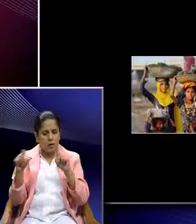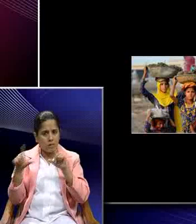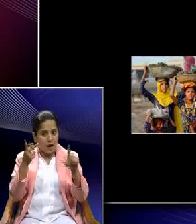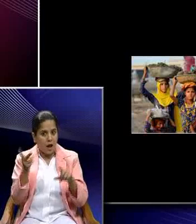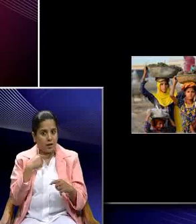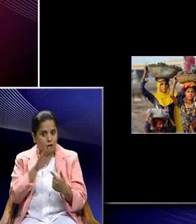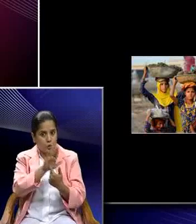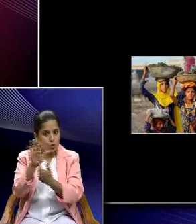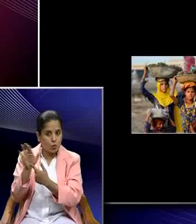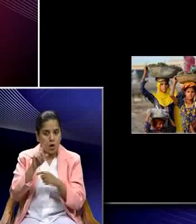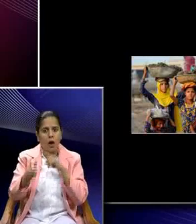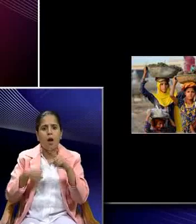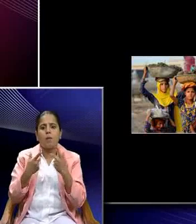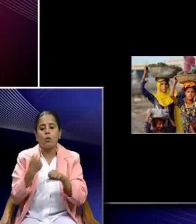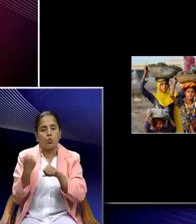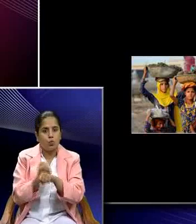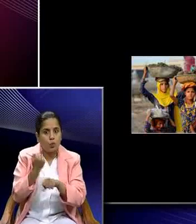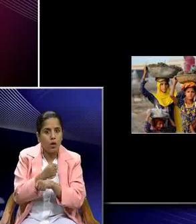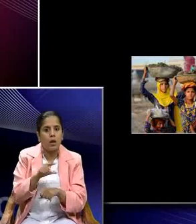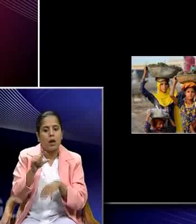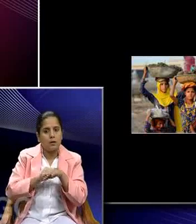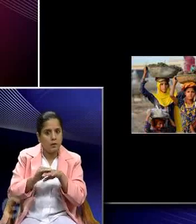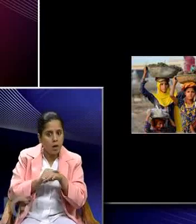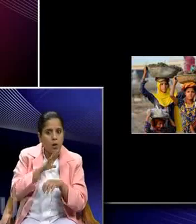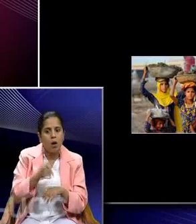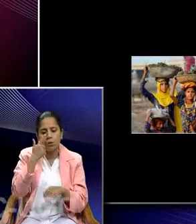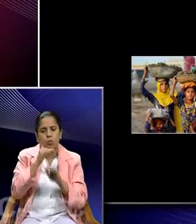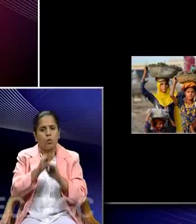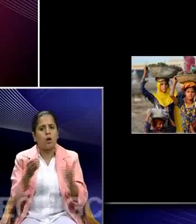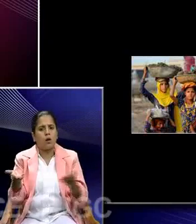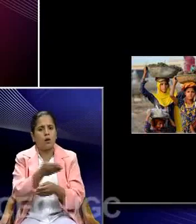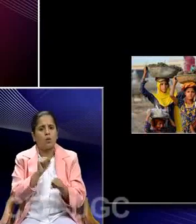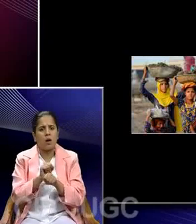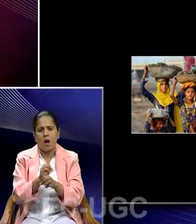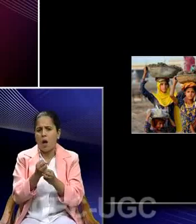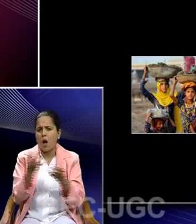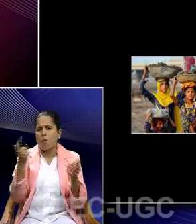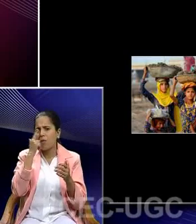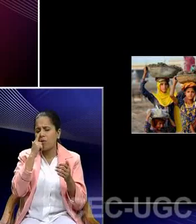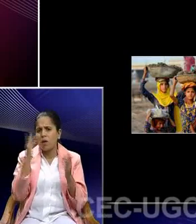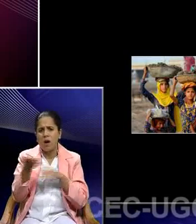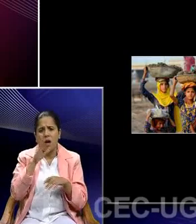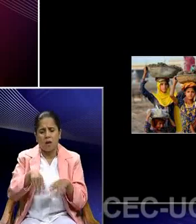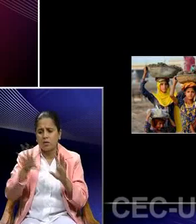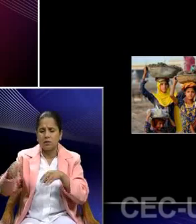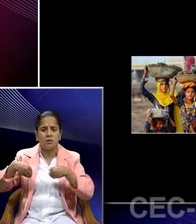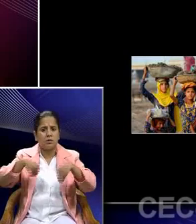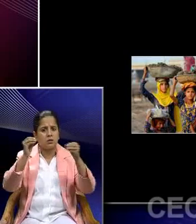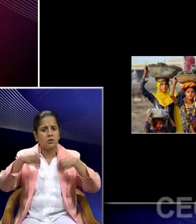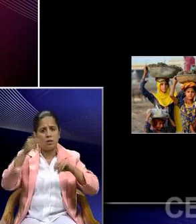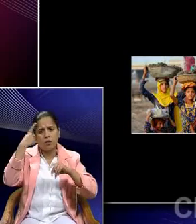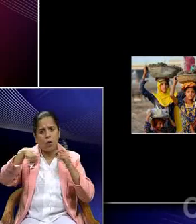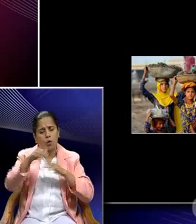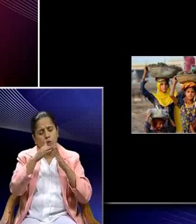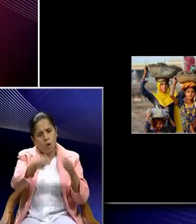showing you about working labor of the girl child. How many girl child are trafficked for domestic